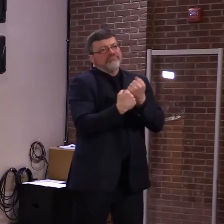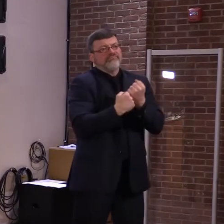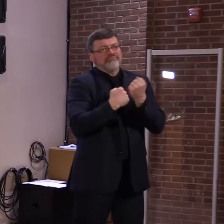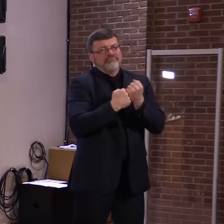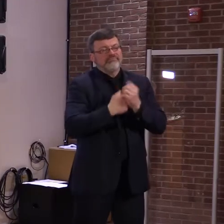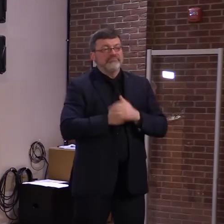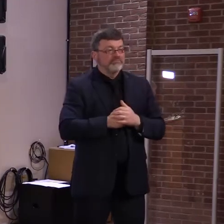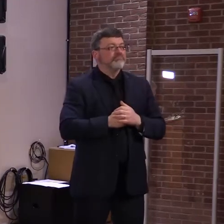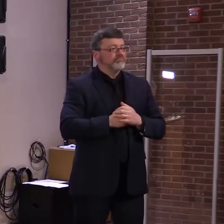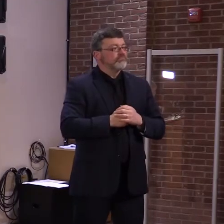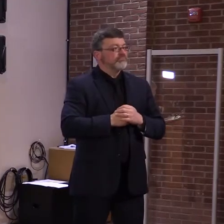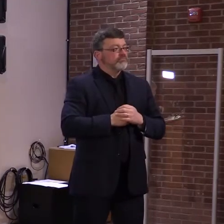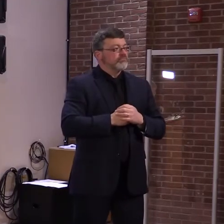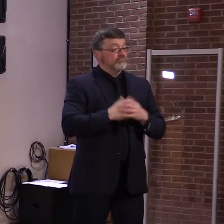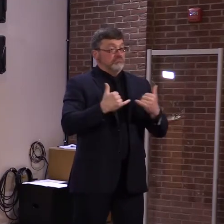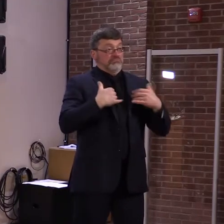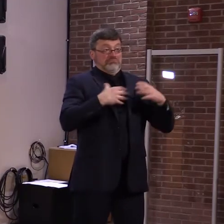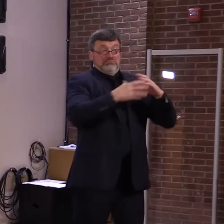a health update.